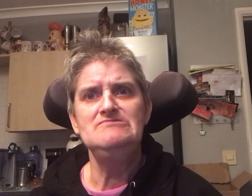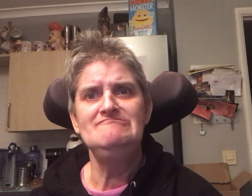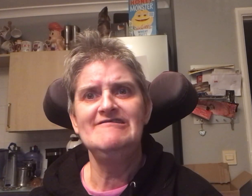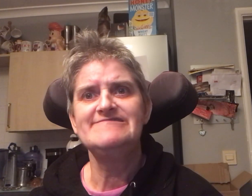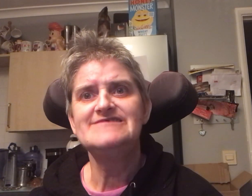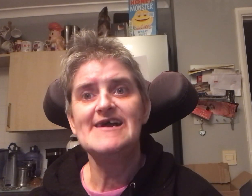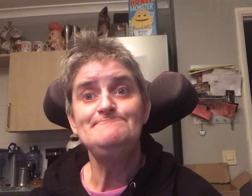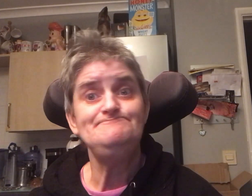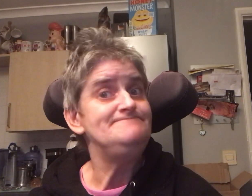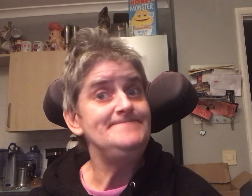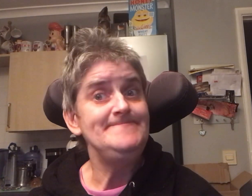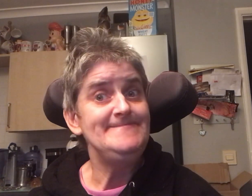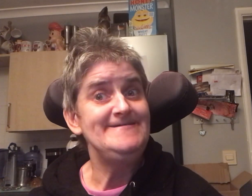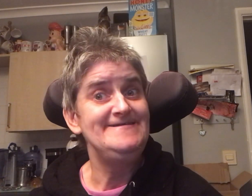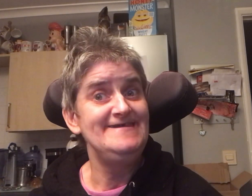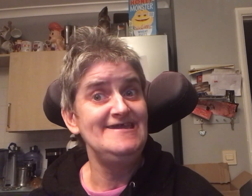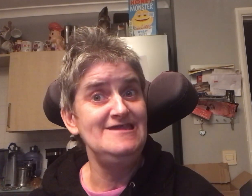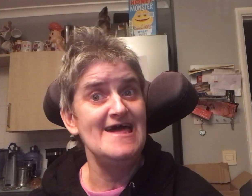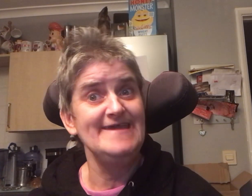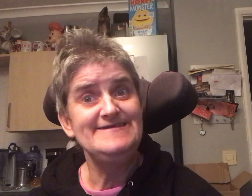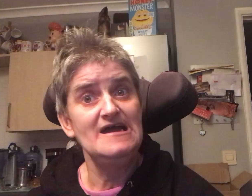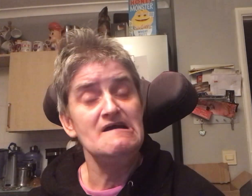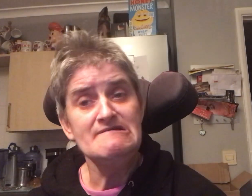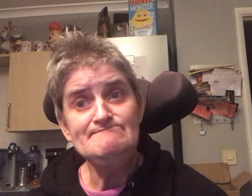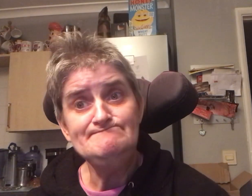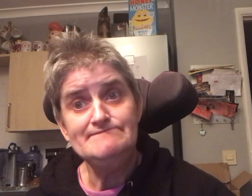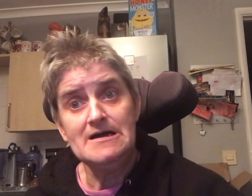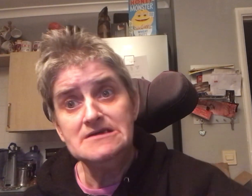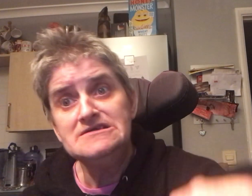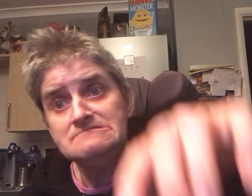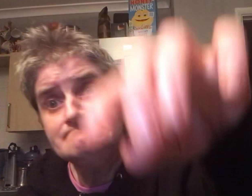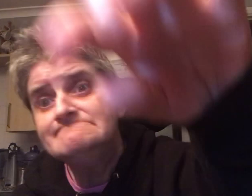ever again. See you later. Bye all.